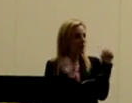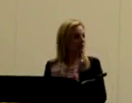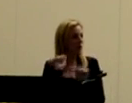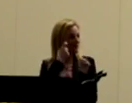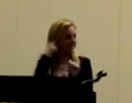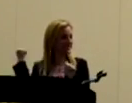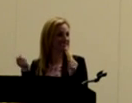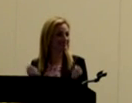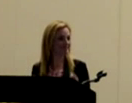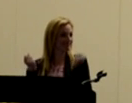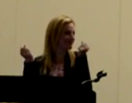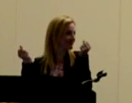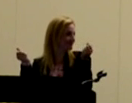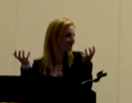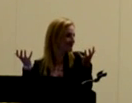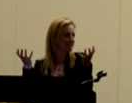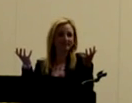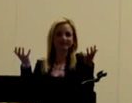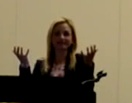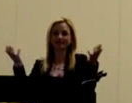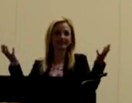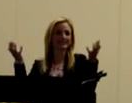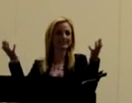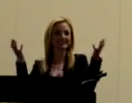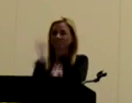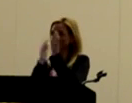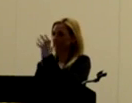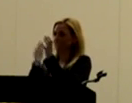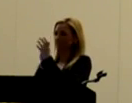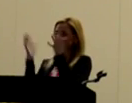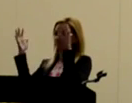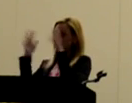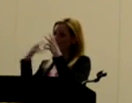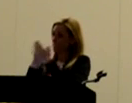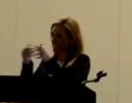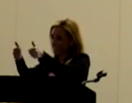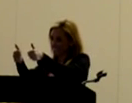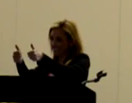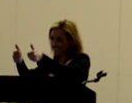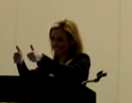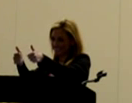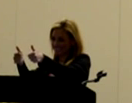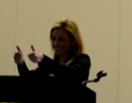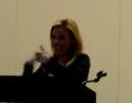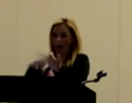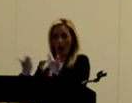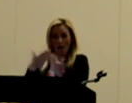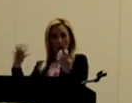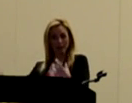That was a great performance just now, wasn't it? Wasn't it great? Yes. Great. Very good. Very good. I